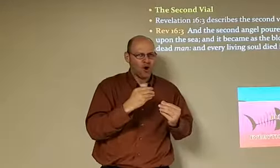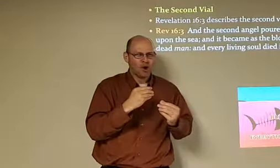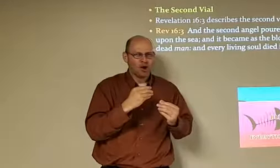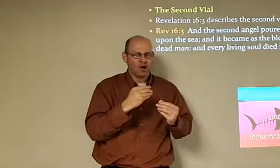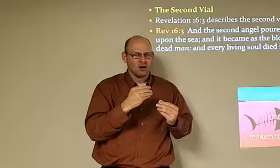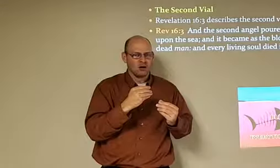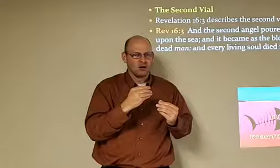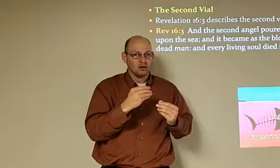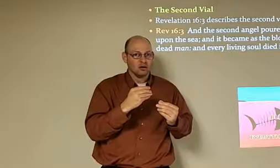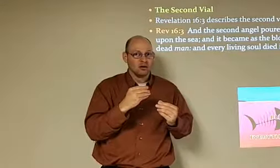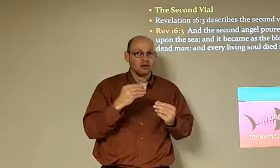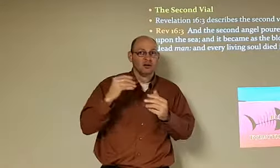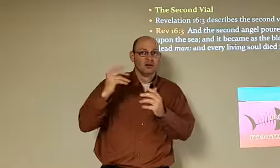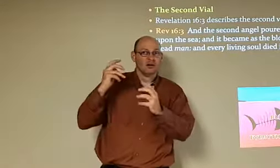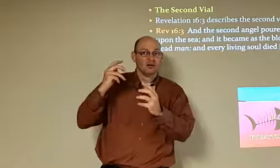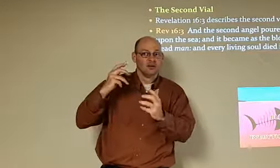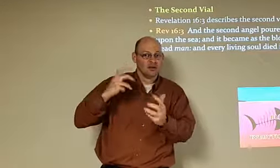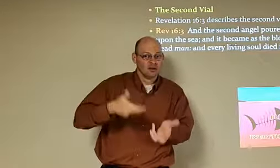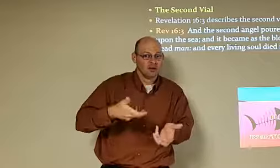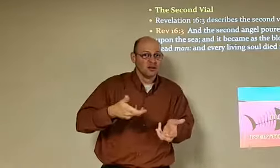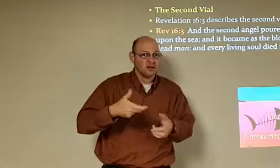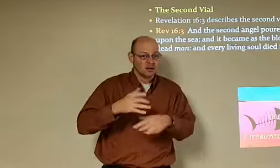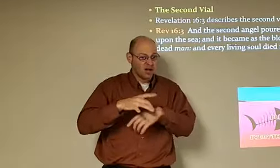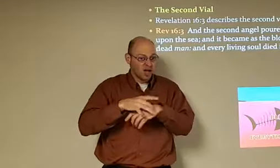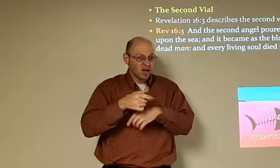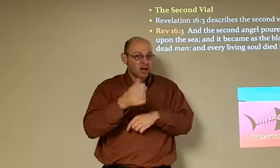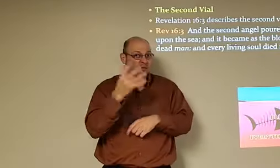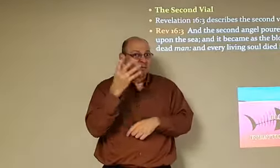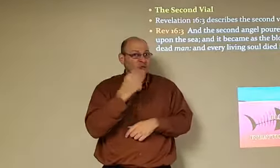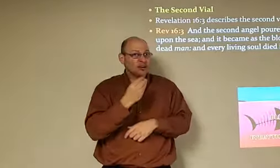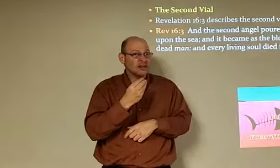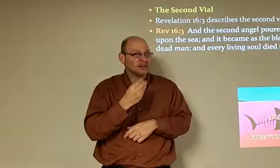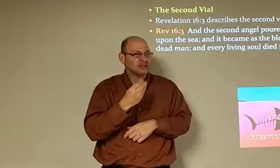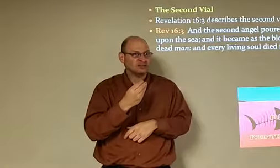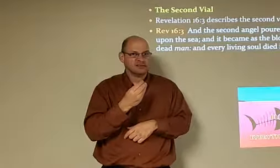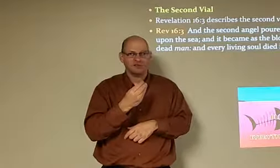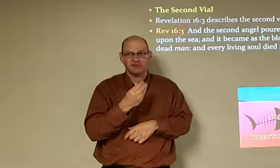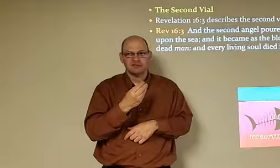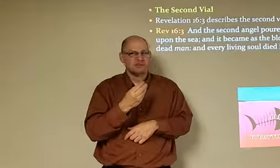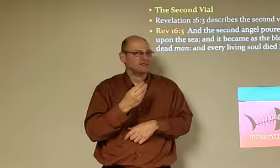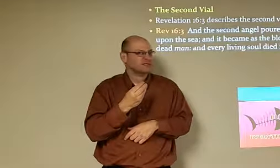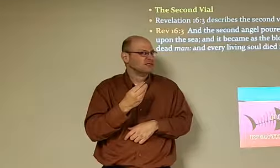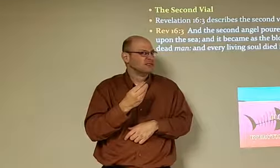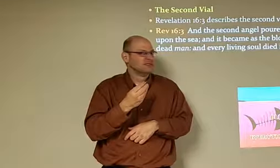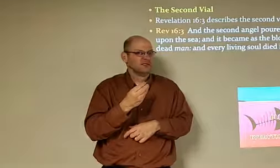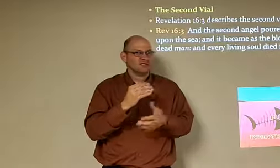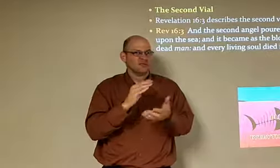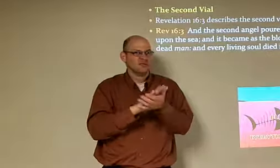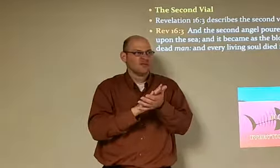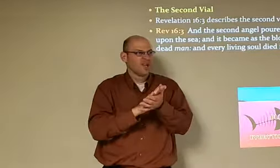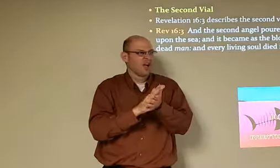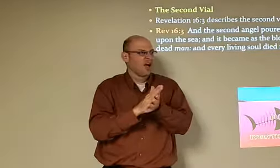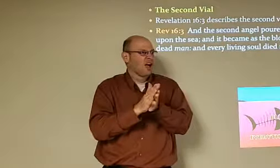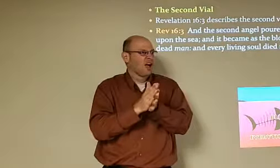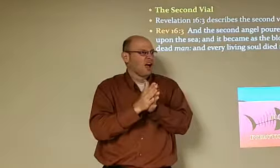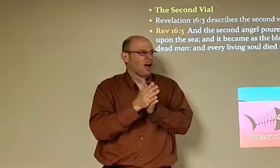it was just beautiful. But when the wrath of God's poured out, the beauty's going to be gone.